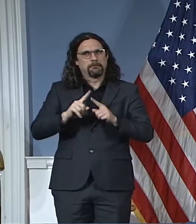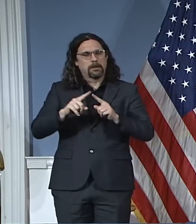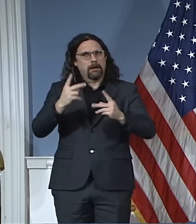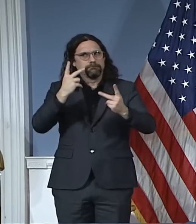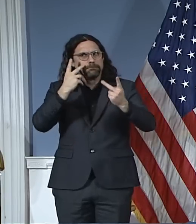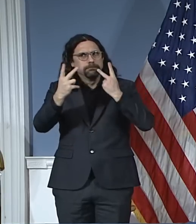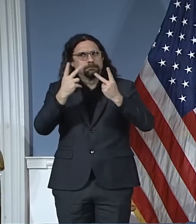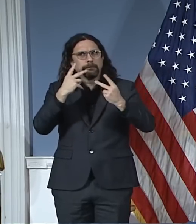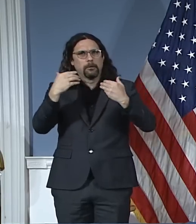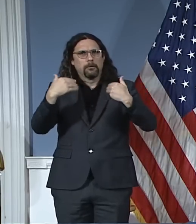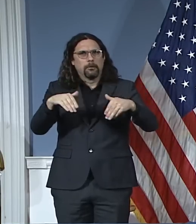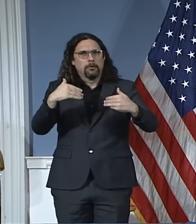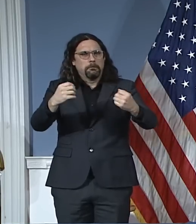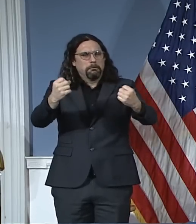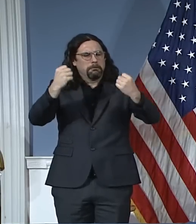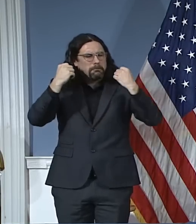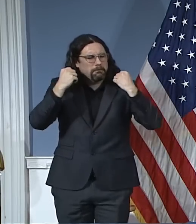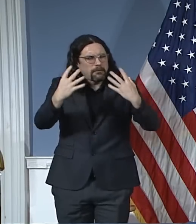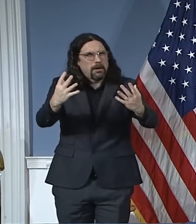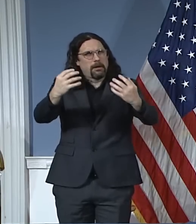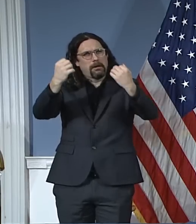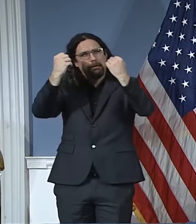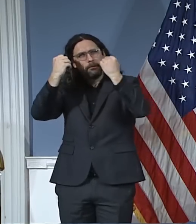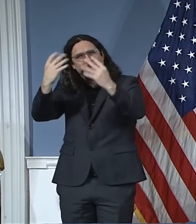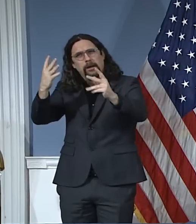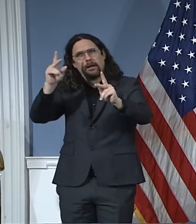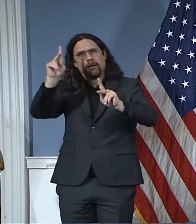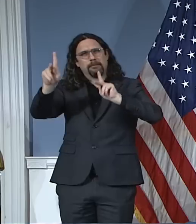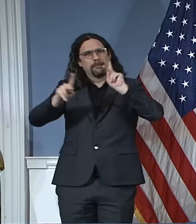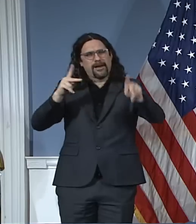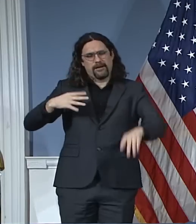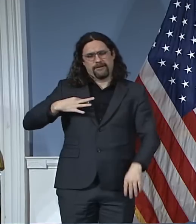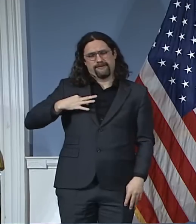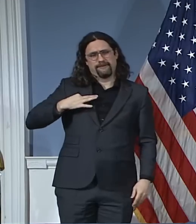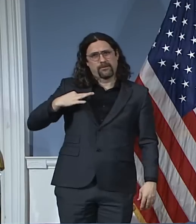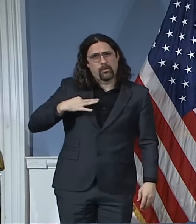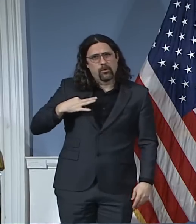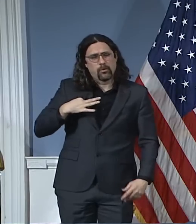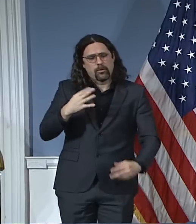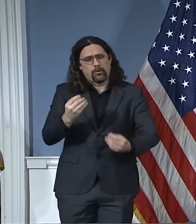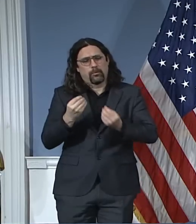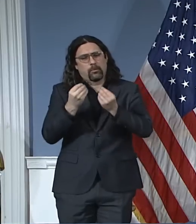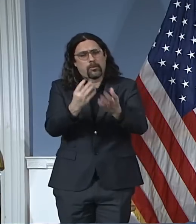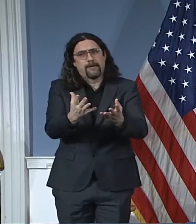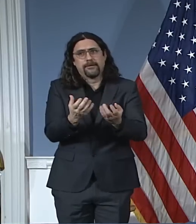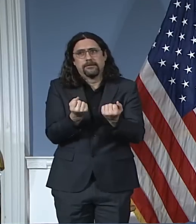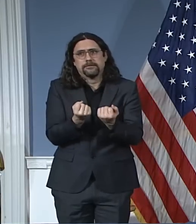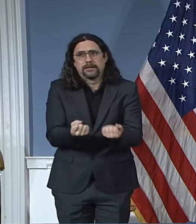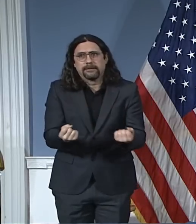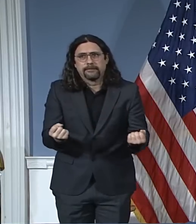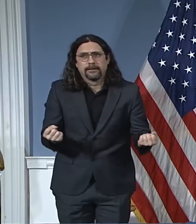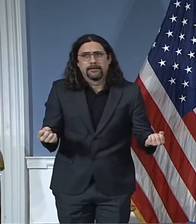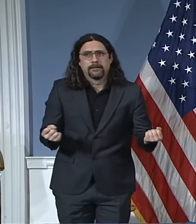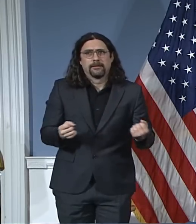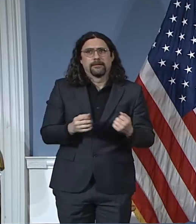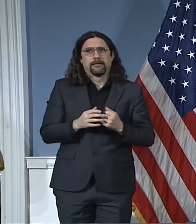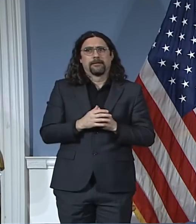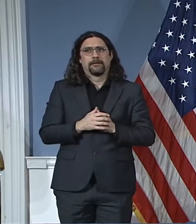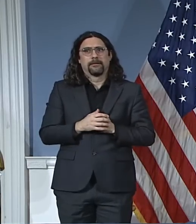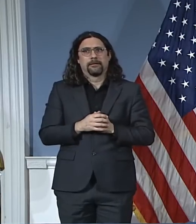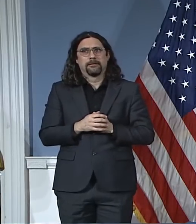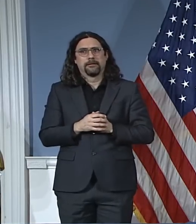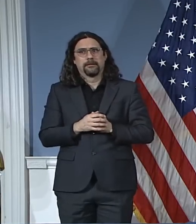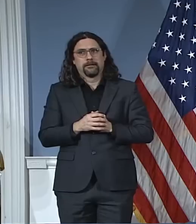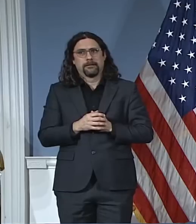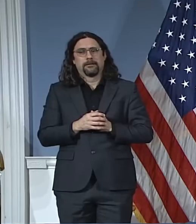to make things happen, even when previously we would have thought it impossible. Isn't that the history of